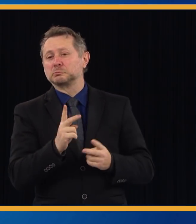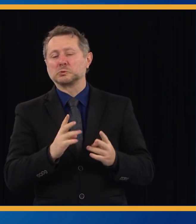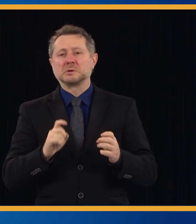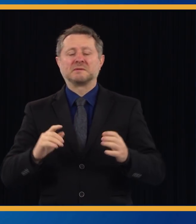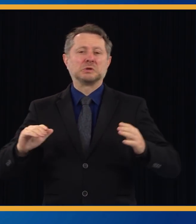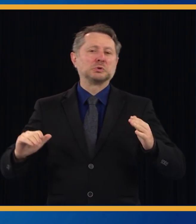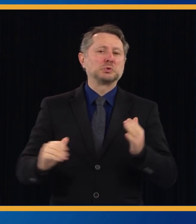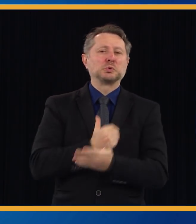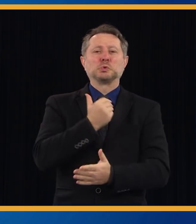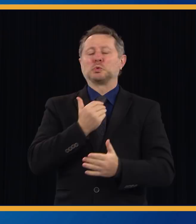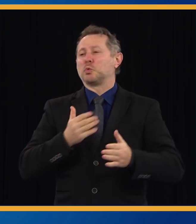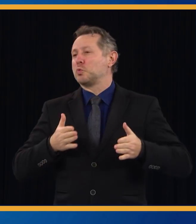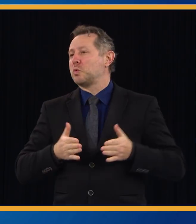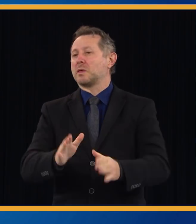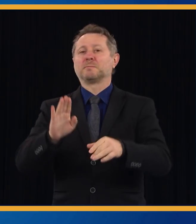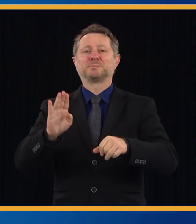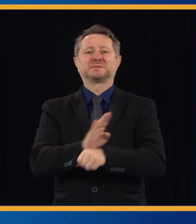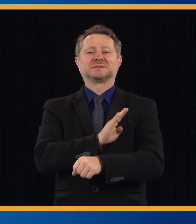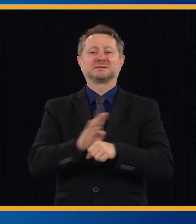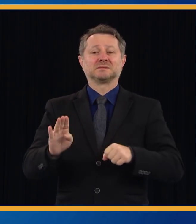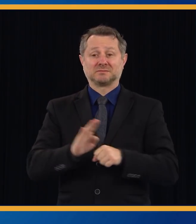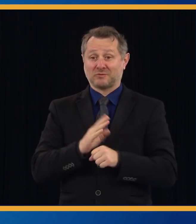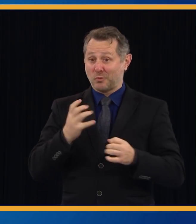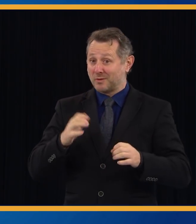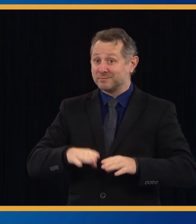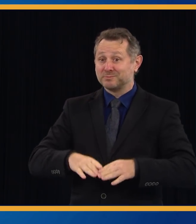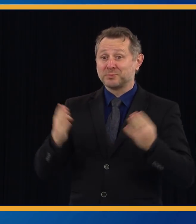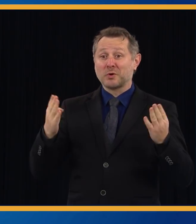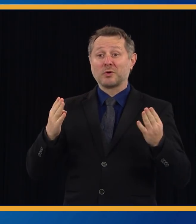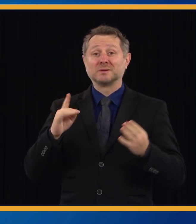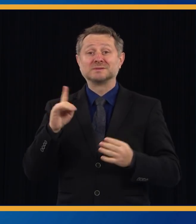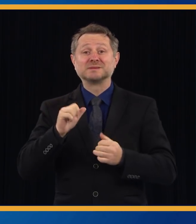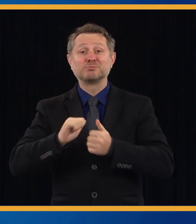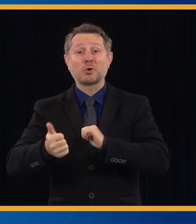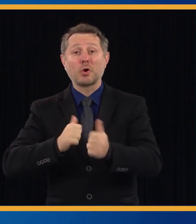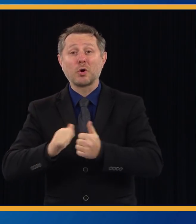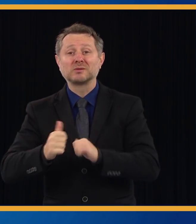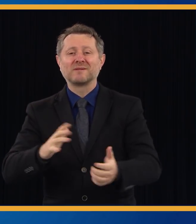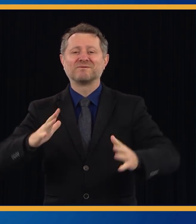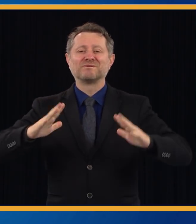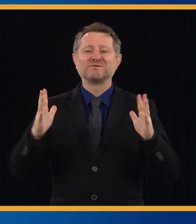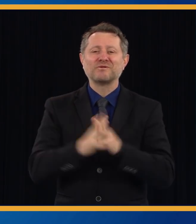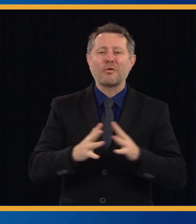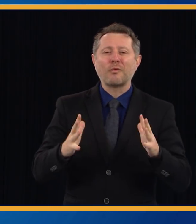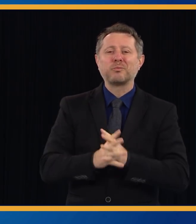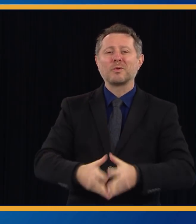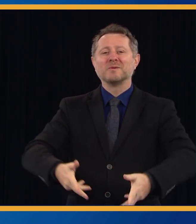We want to bring sports back, right? So there's an activity that people can watch